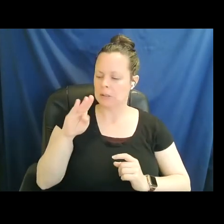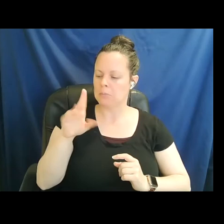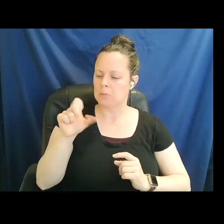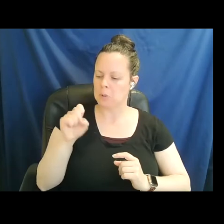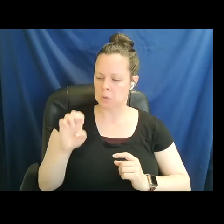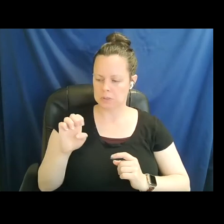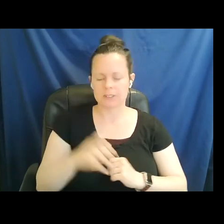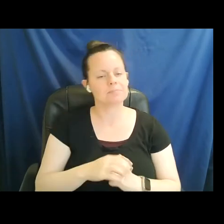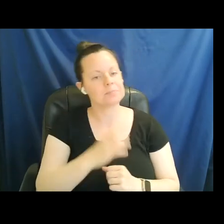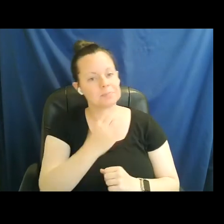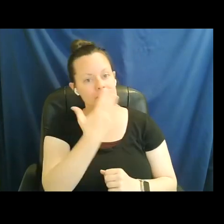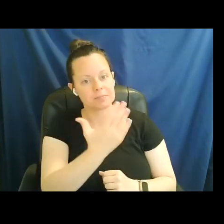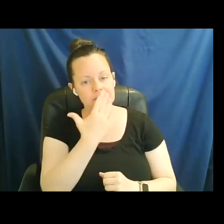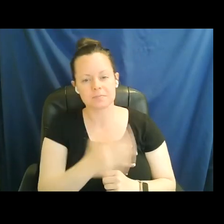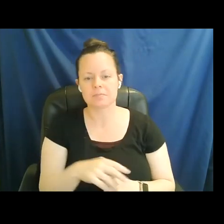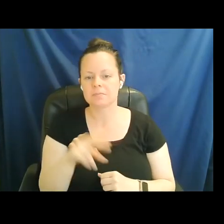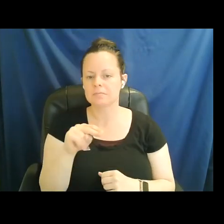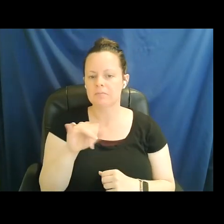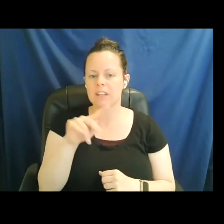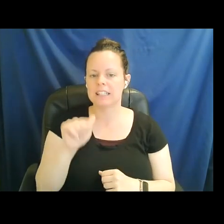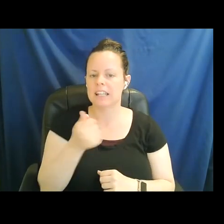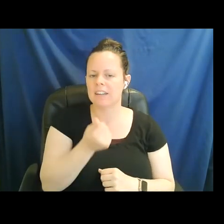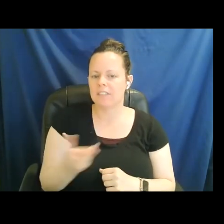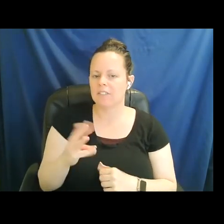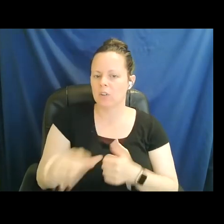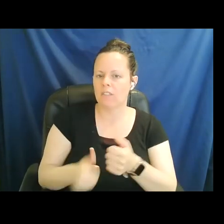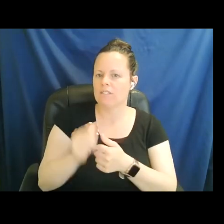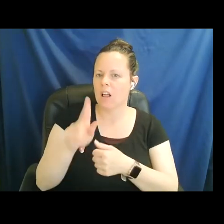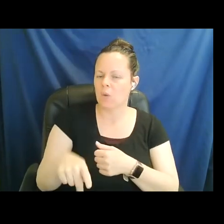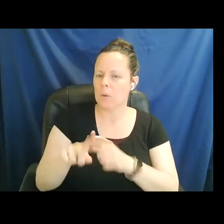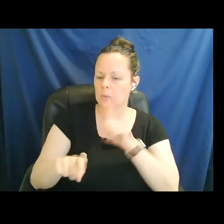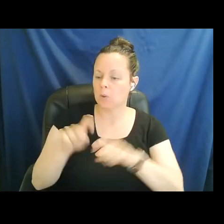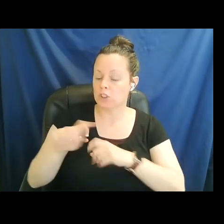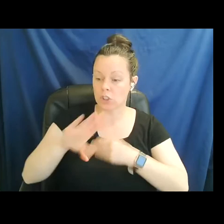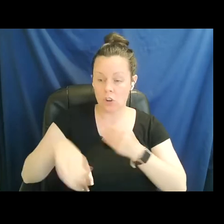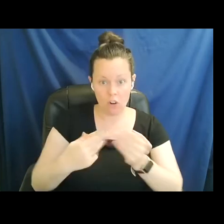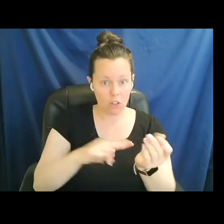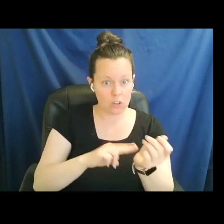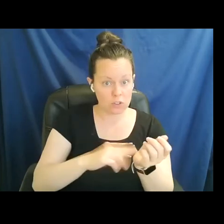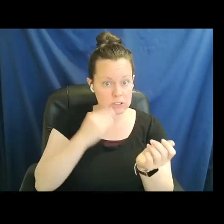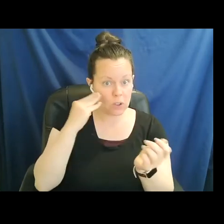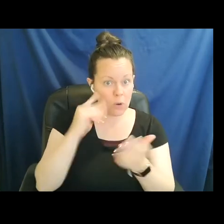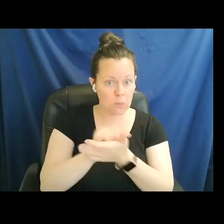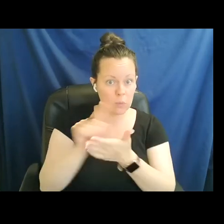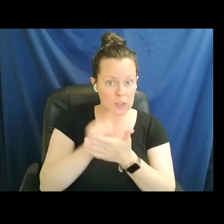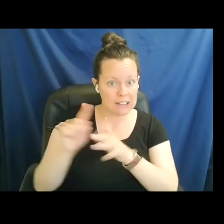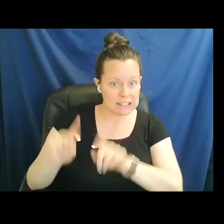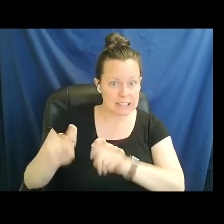Thank you. Nita, there is a couple of follow-up questions here. Are all the nursing homes doing weekly tests?